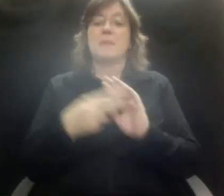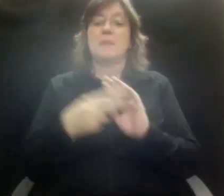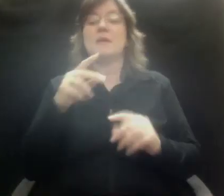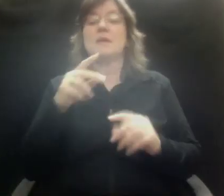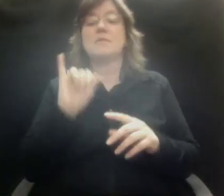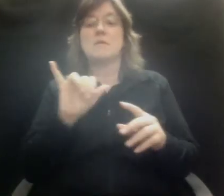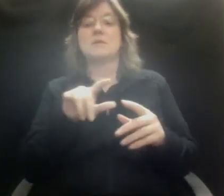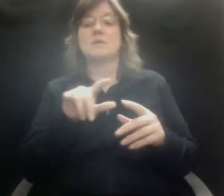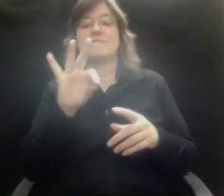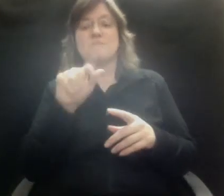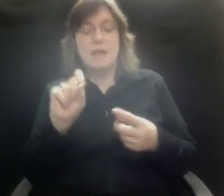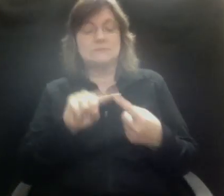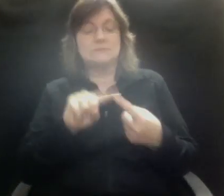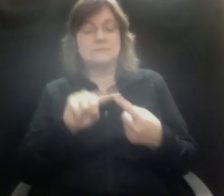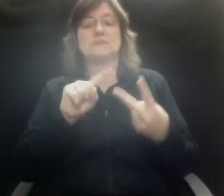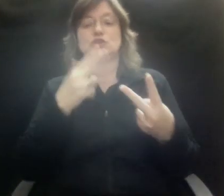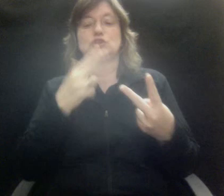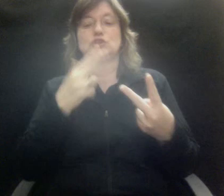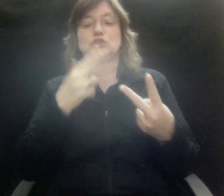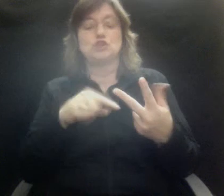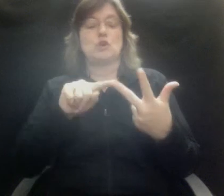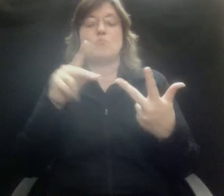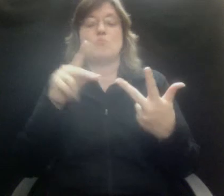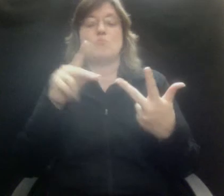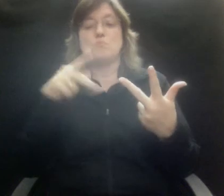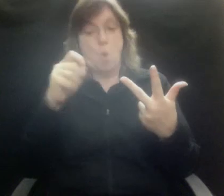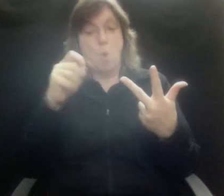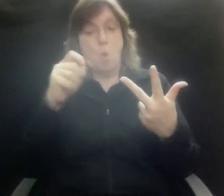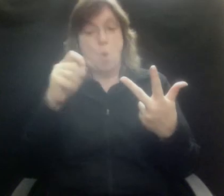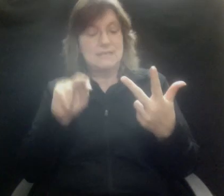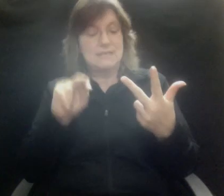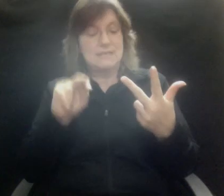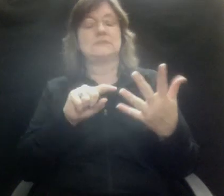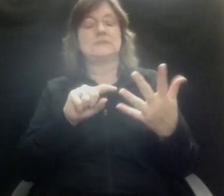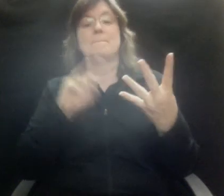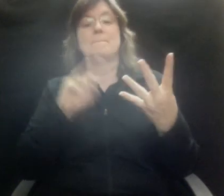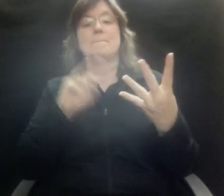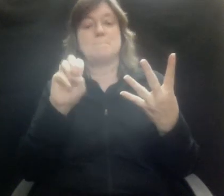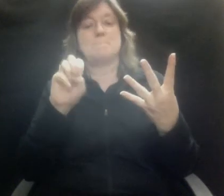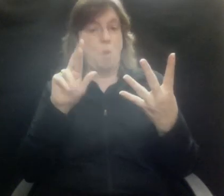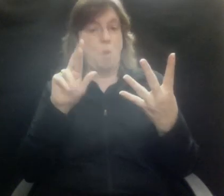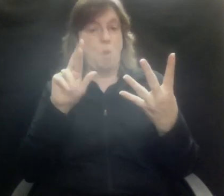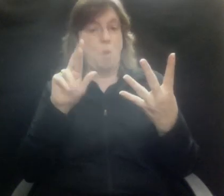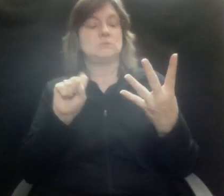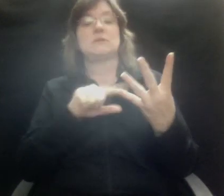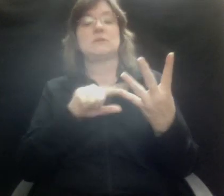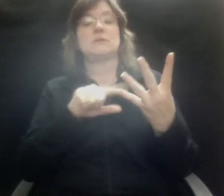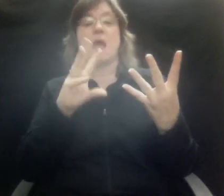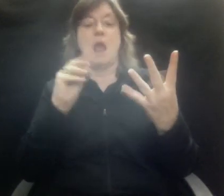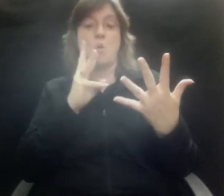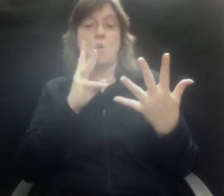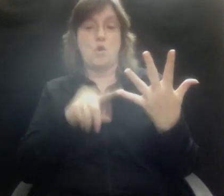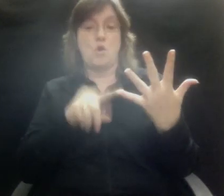fats, sugars, and proteins, minerals, and water, and a few other things from the alimentary canal or from this